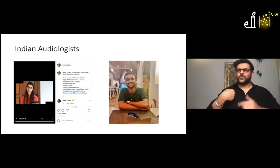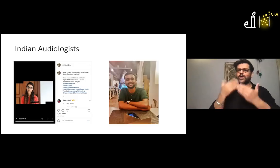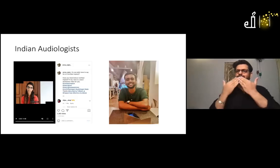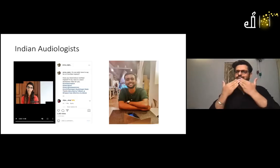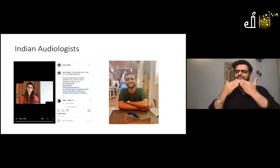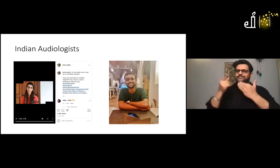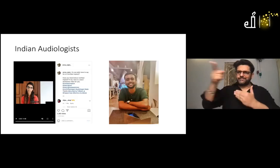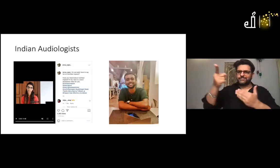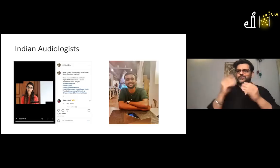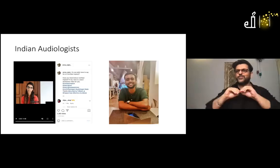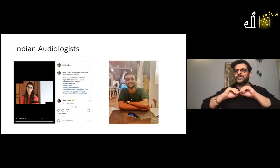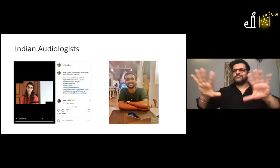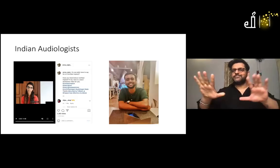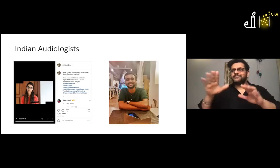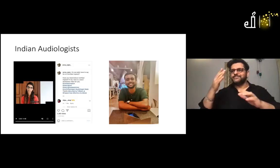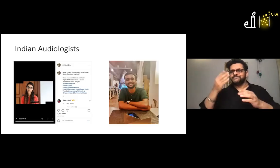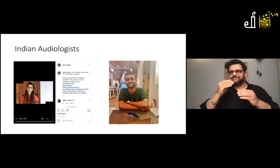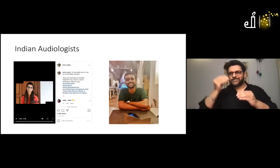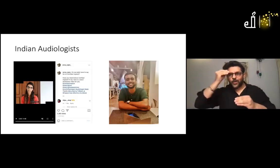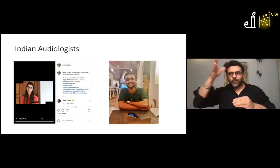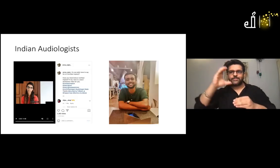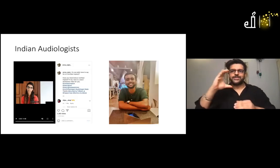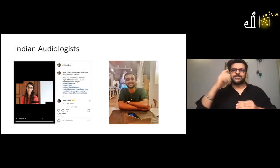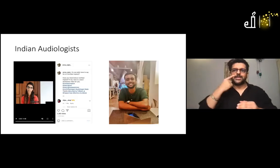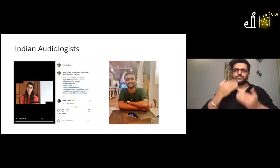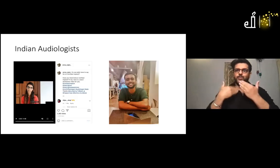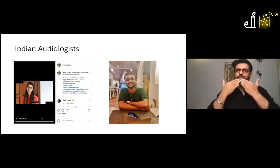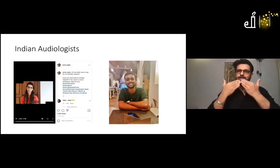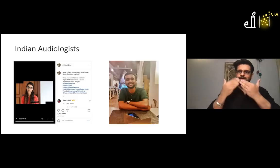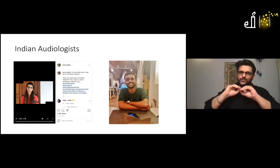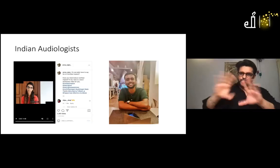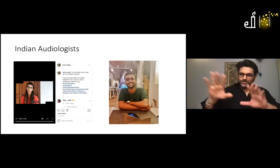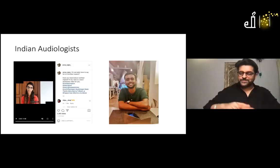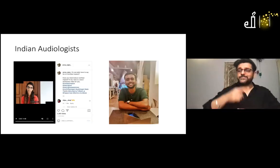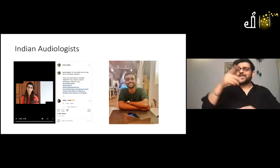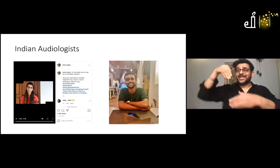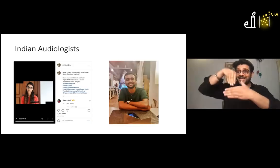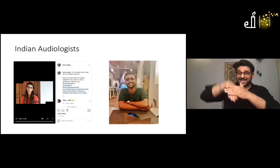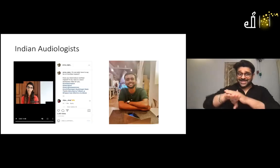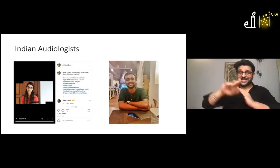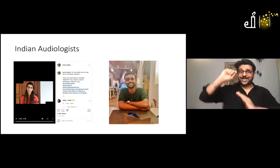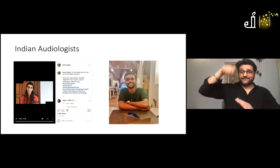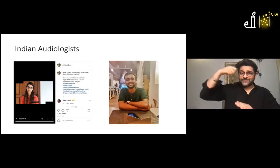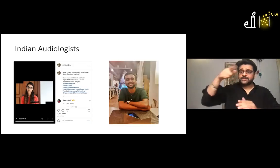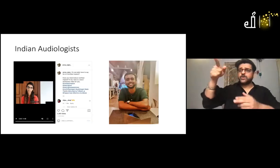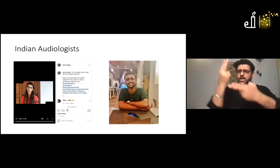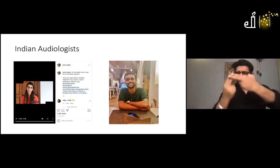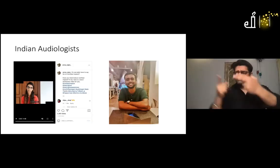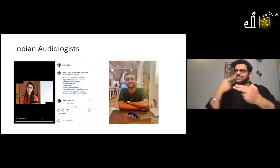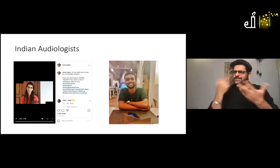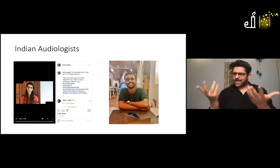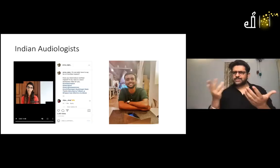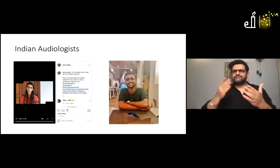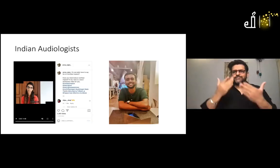She speaks, and we'll have subtitles. So thank you so much for generating awareness about cochlear implant, firstly. And